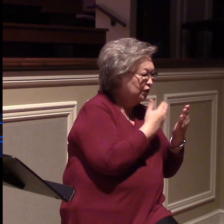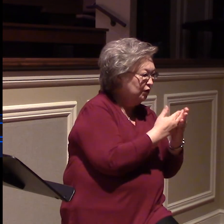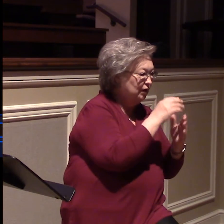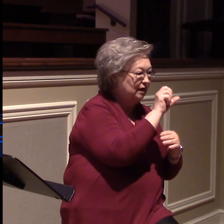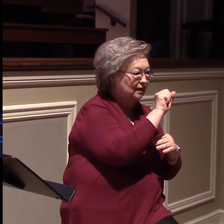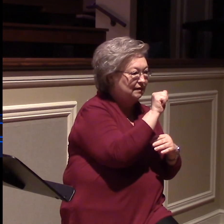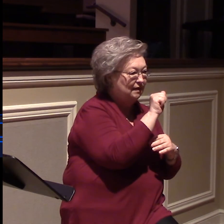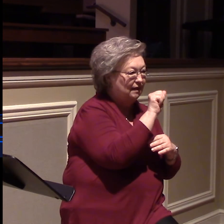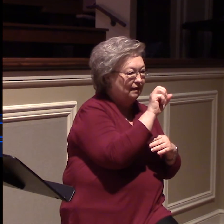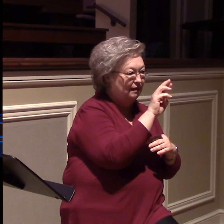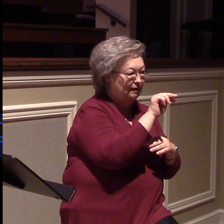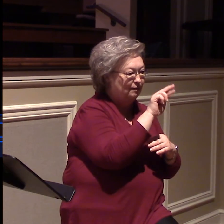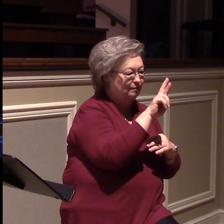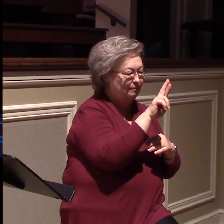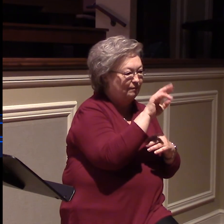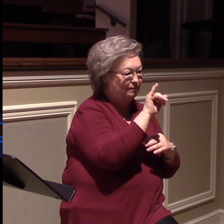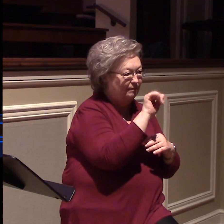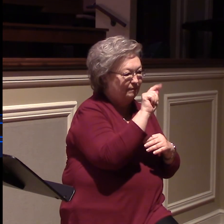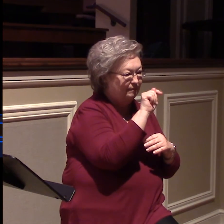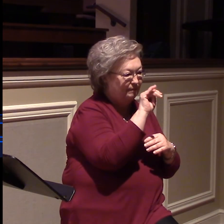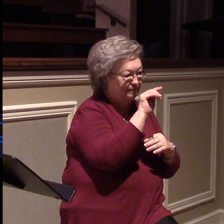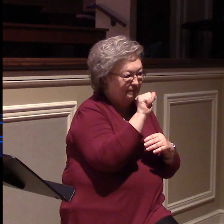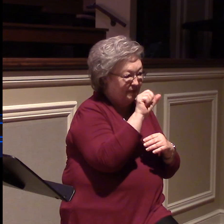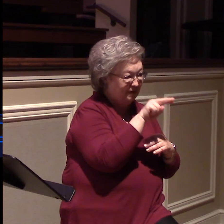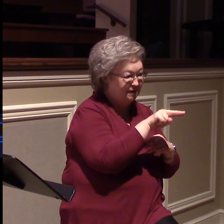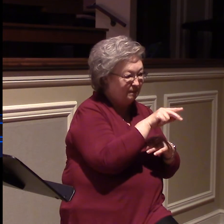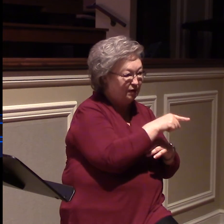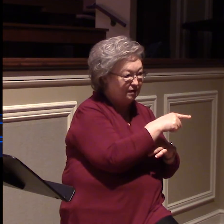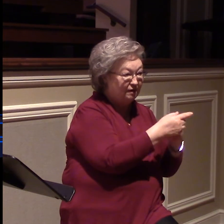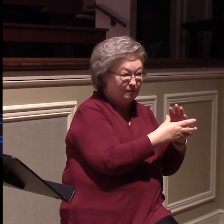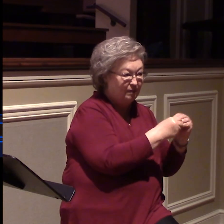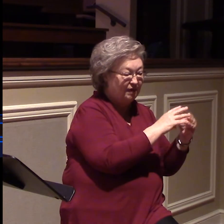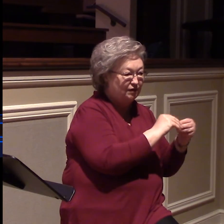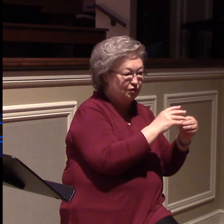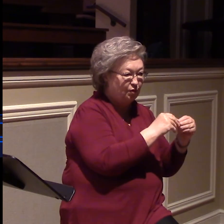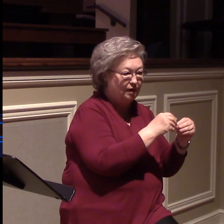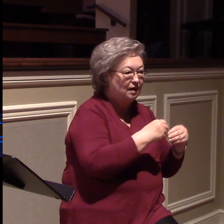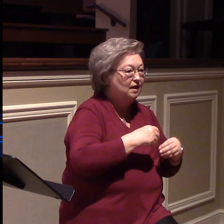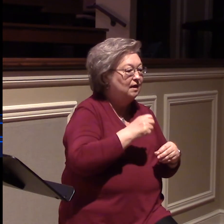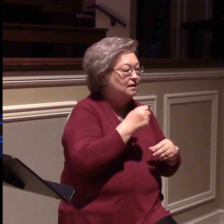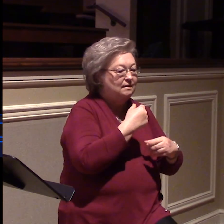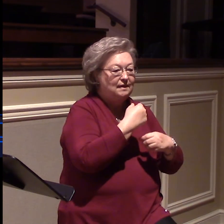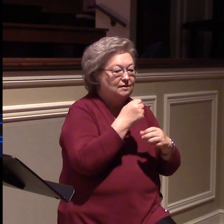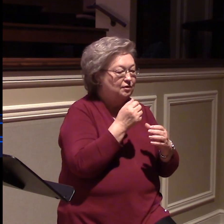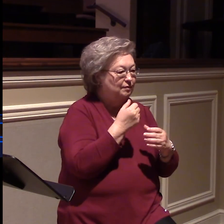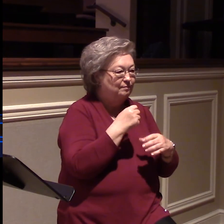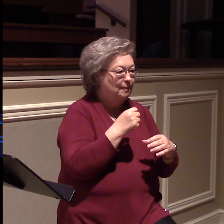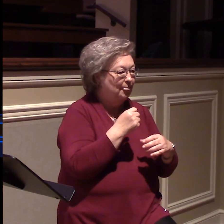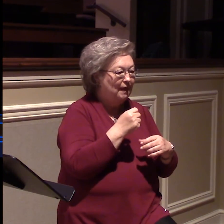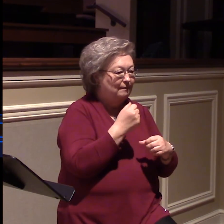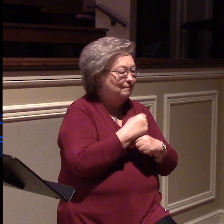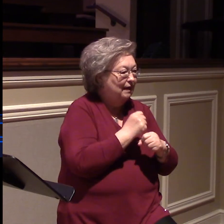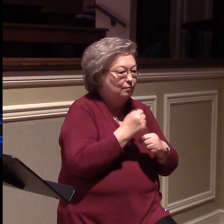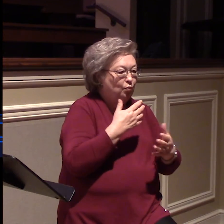to the needs of his family and willing to make whatever sacrifice he needs to make in order that they